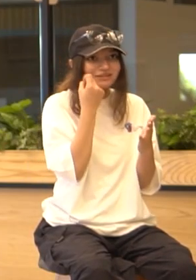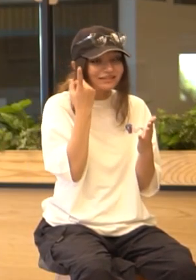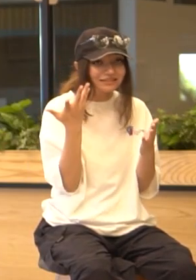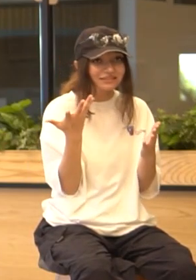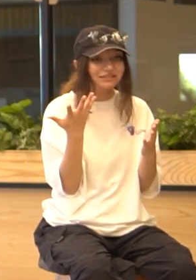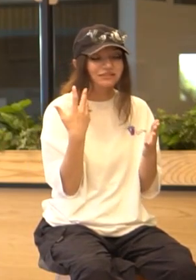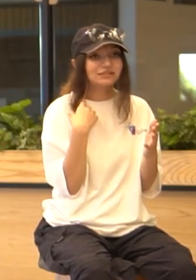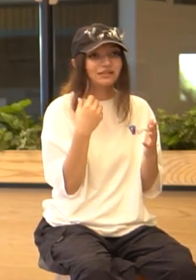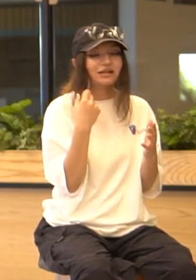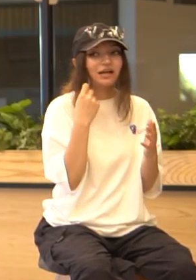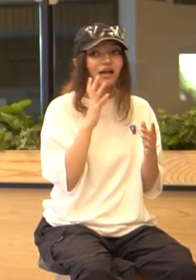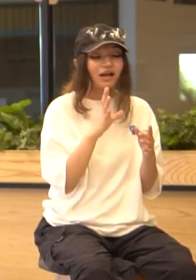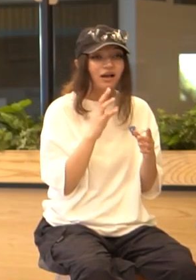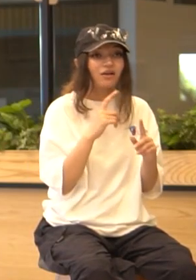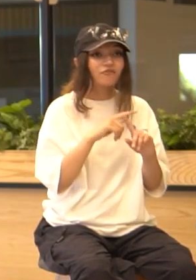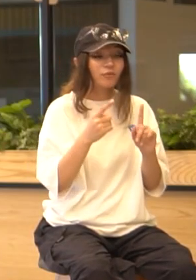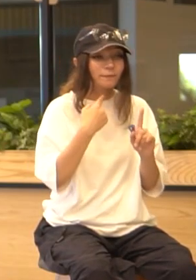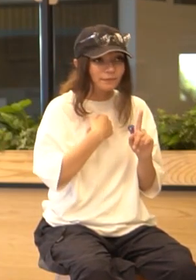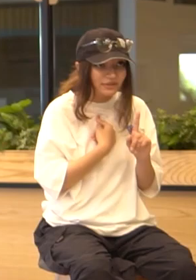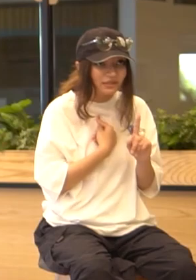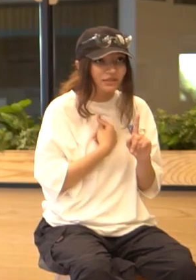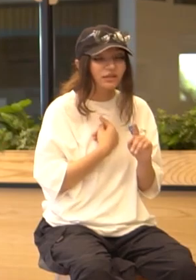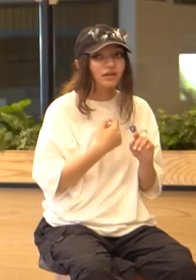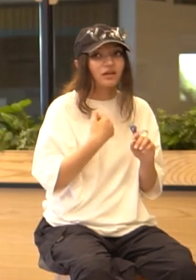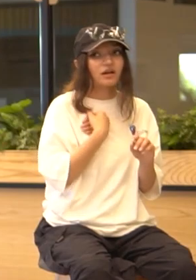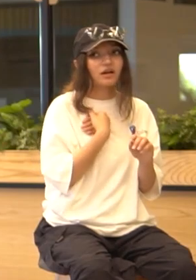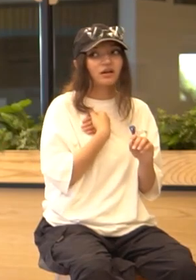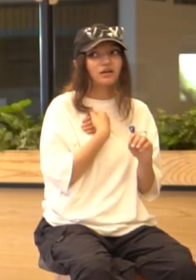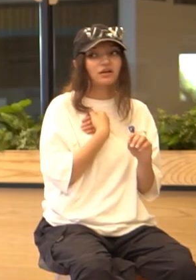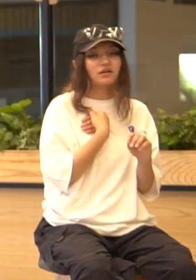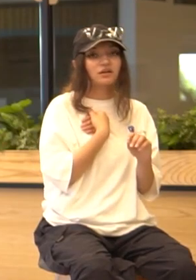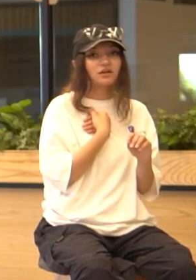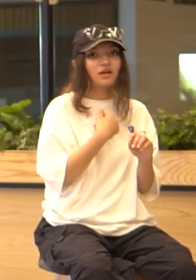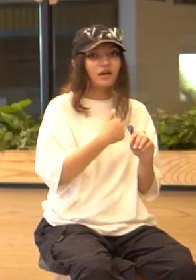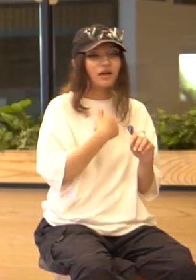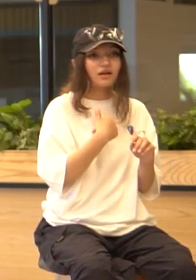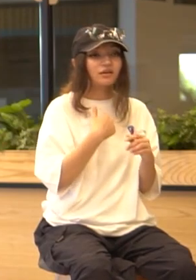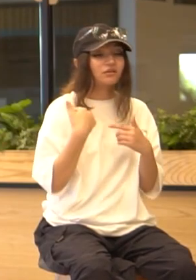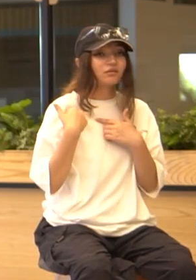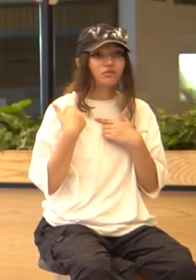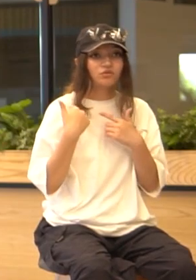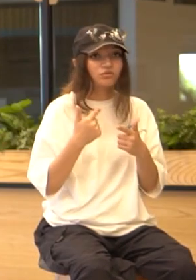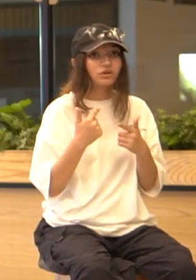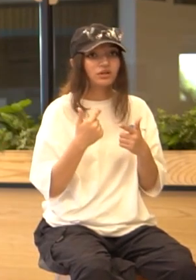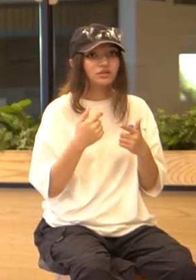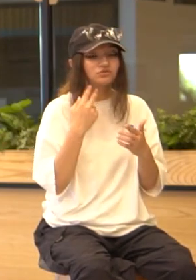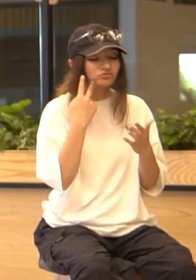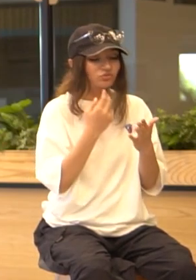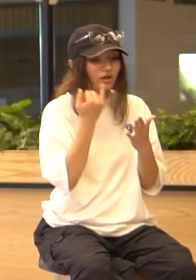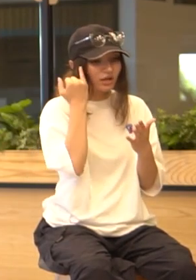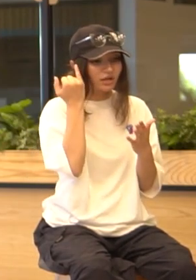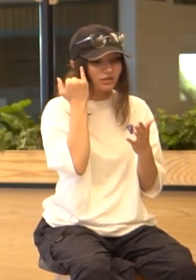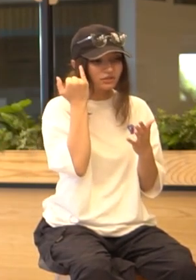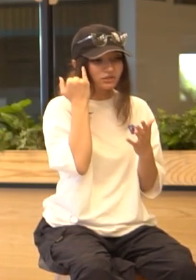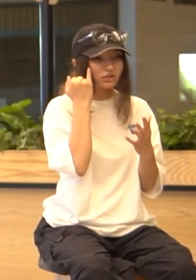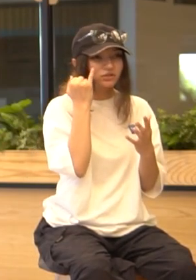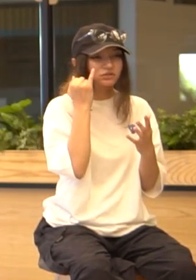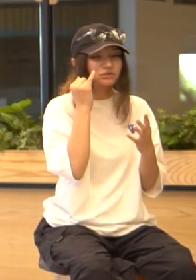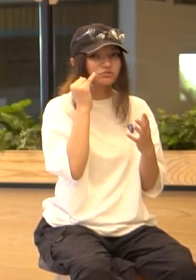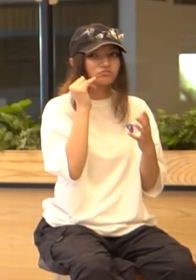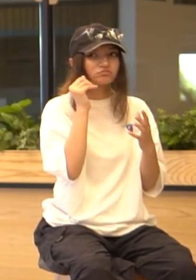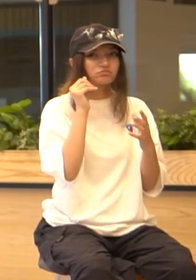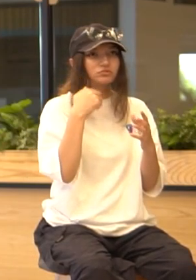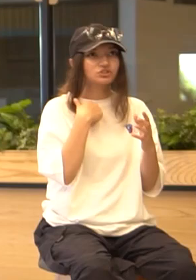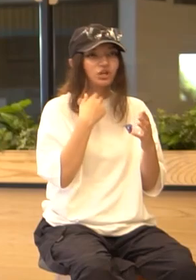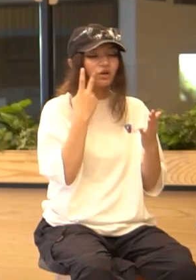me, it's been an evolution. So when I started, it was, like, clear-cut words that, and the idea behind it was that you